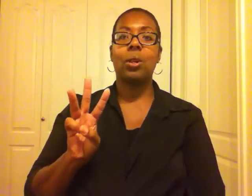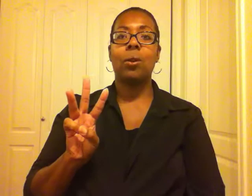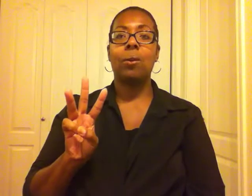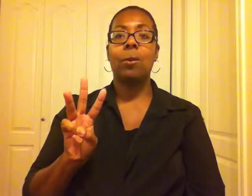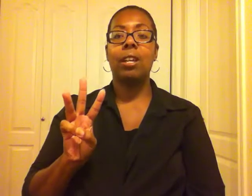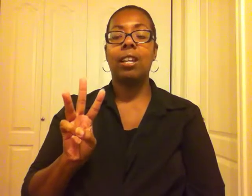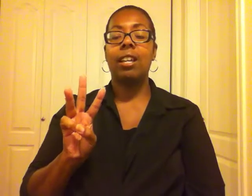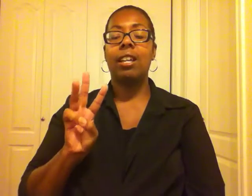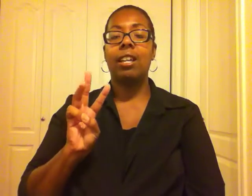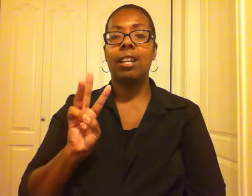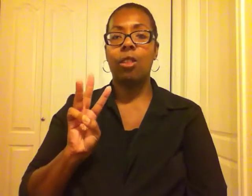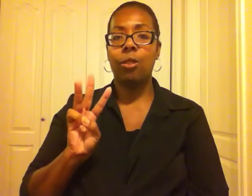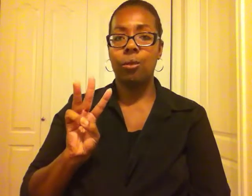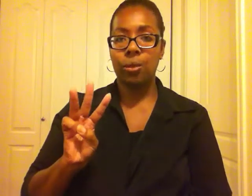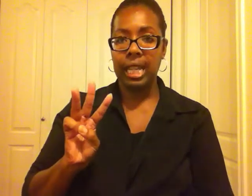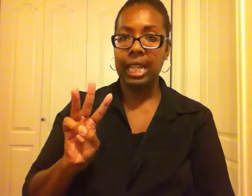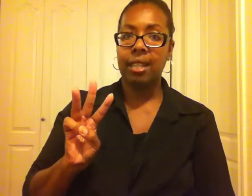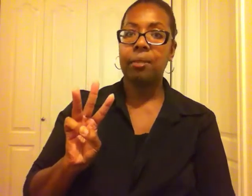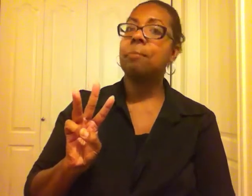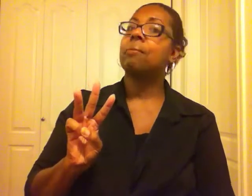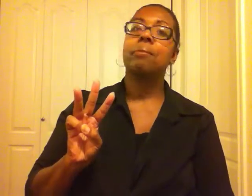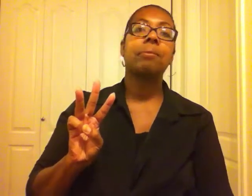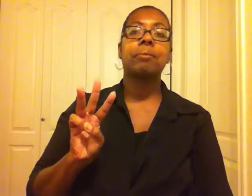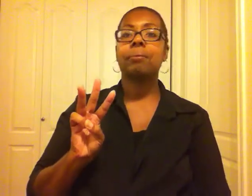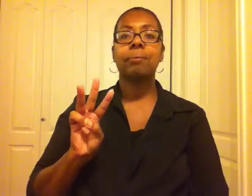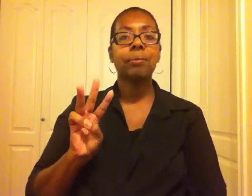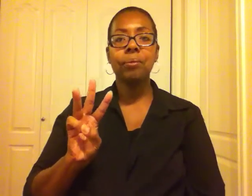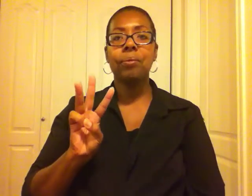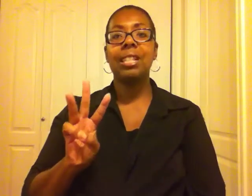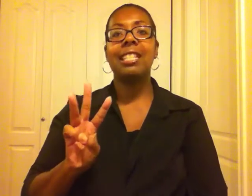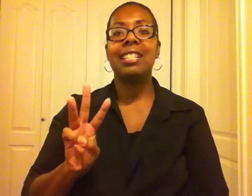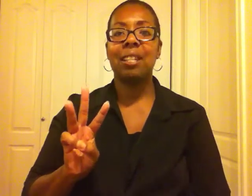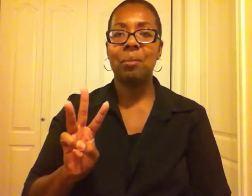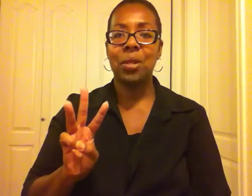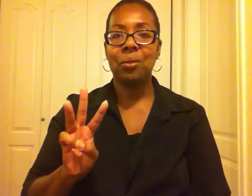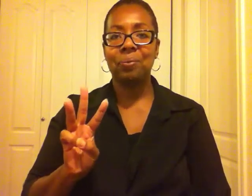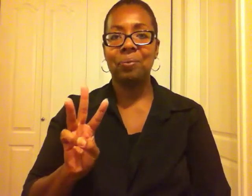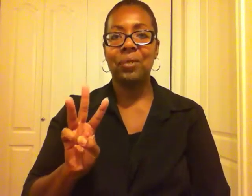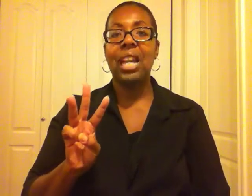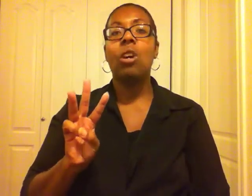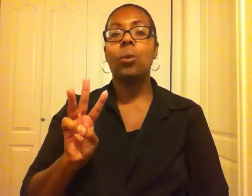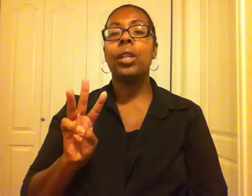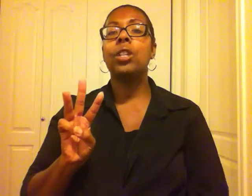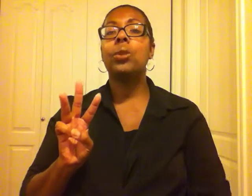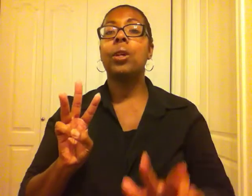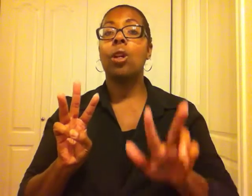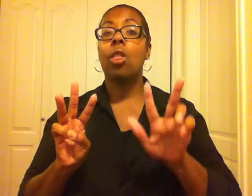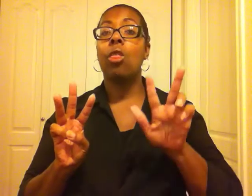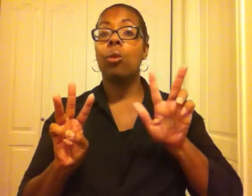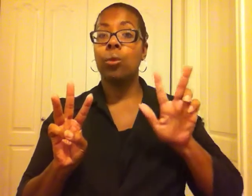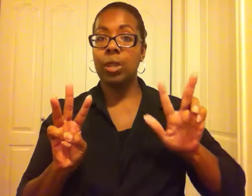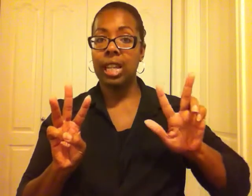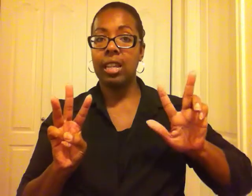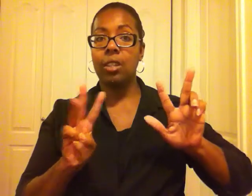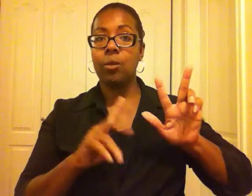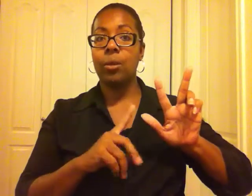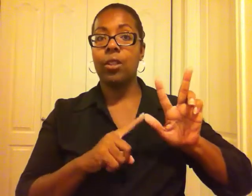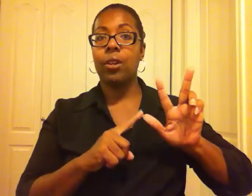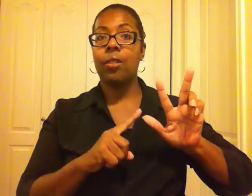go 3. It's a W. We're going to do a 3 with our